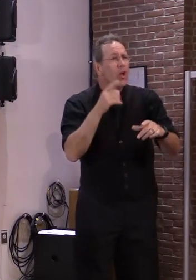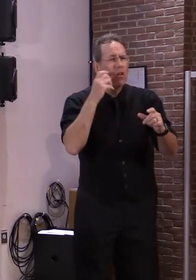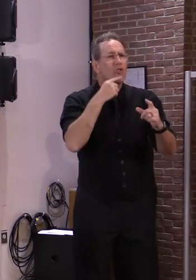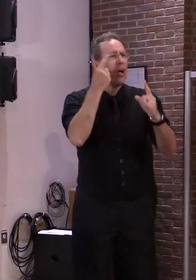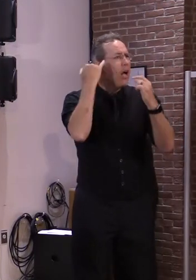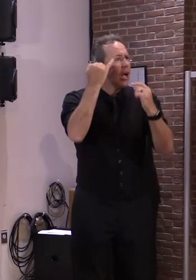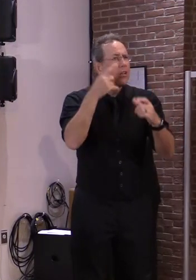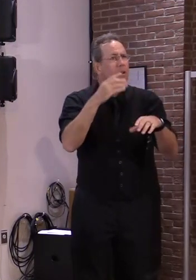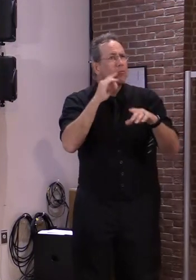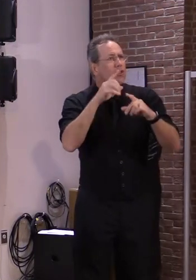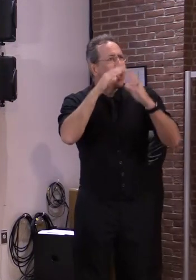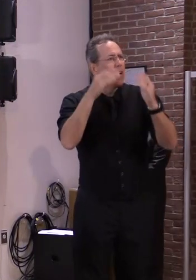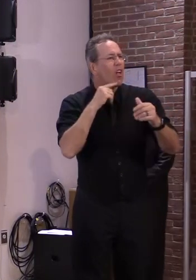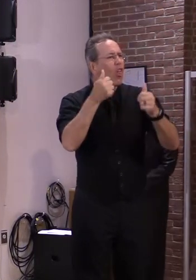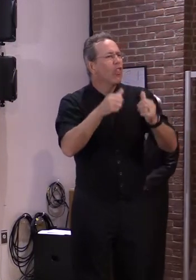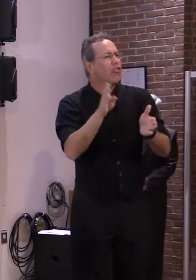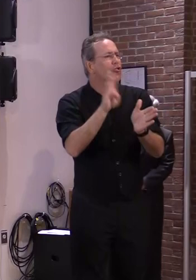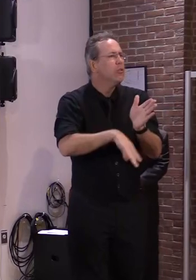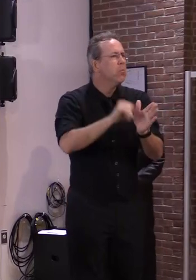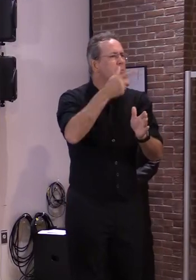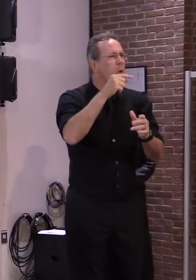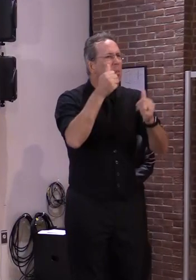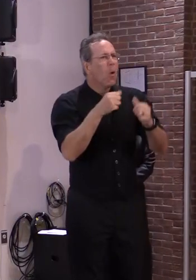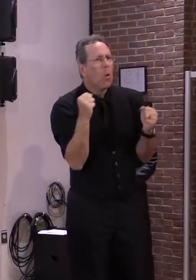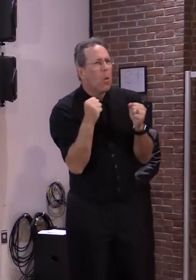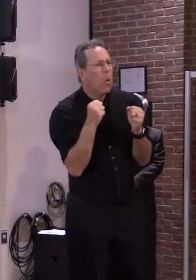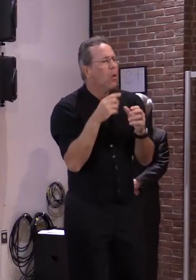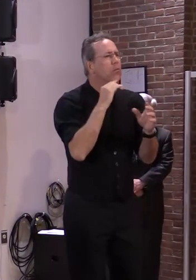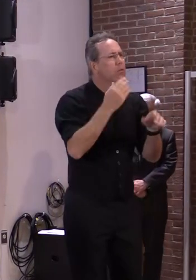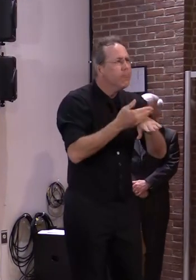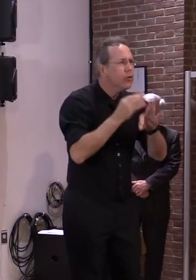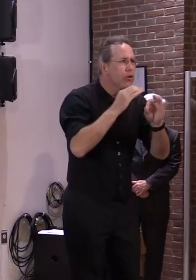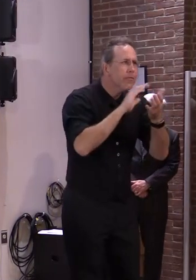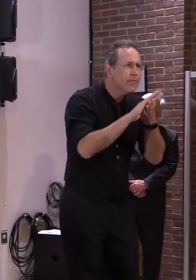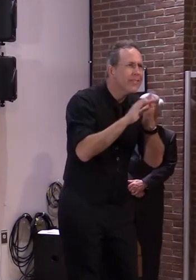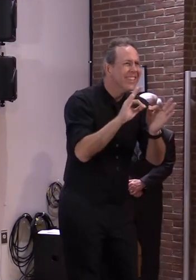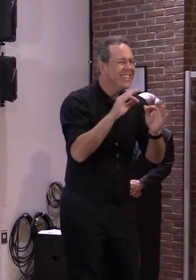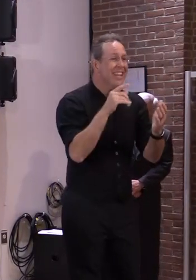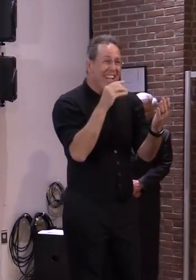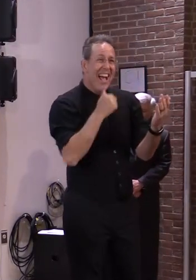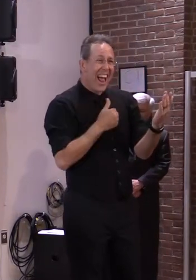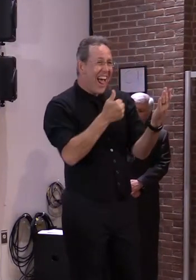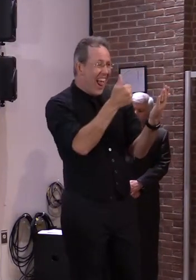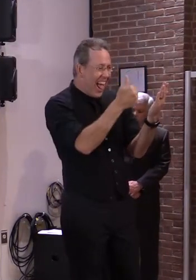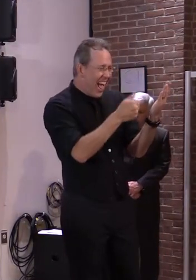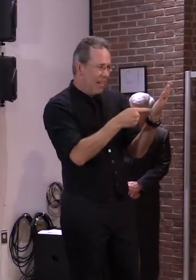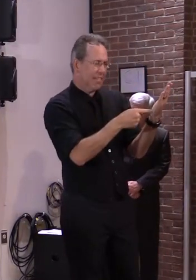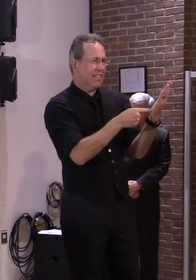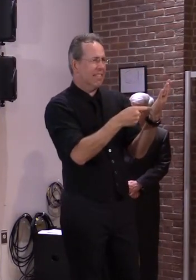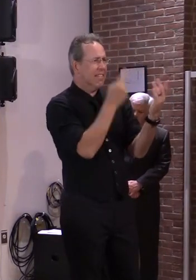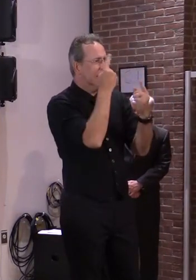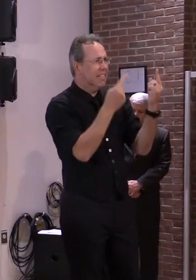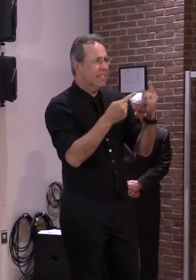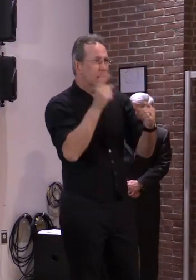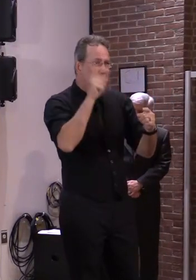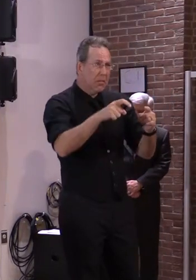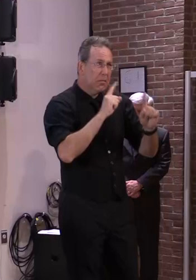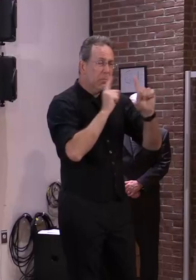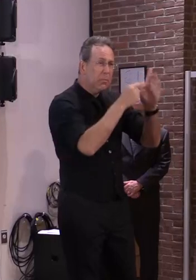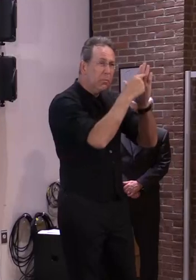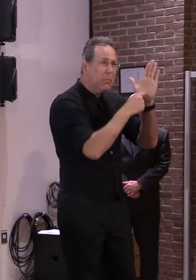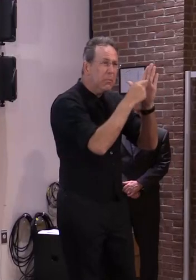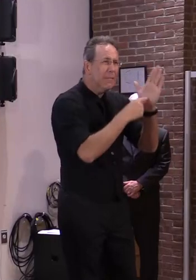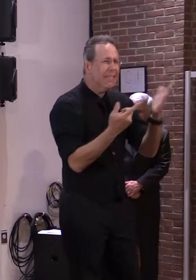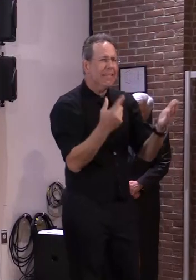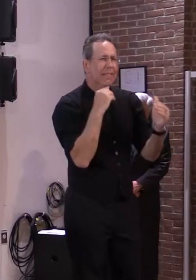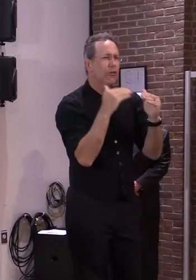many different ways. So, again, it's going to be a close call. Wait for the bill. I haven't really looked at it myself